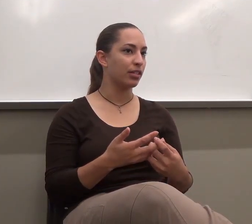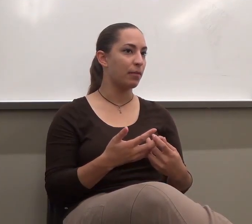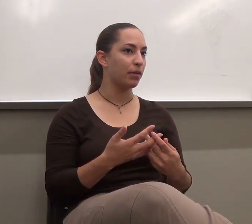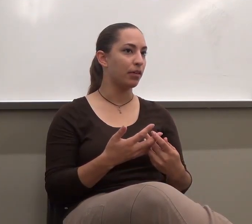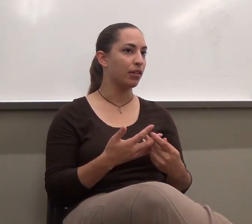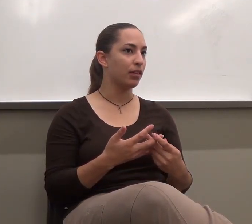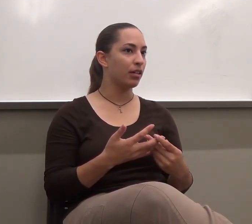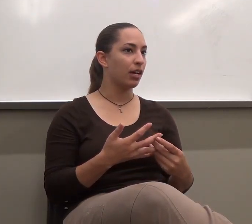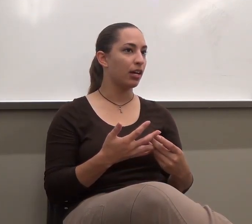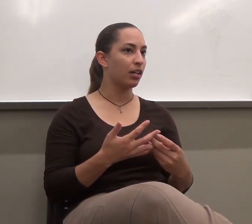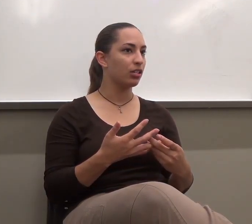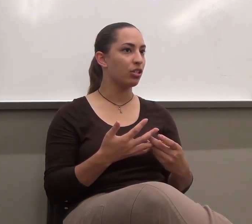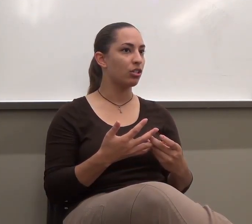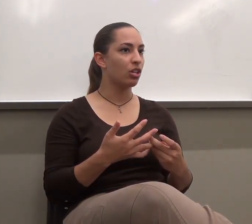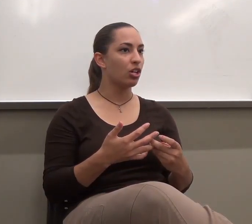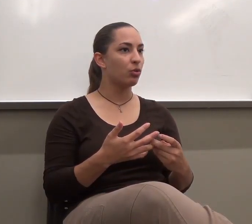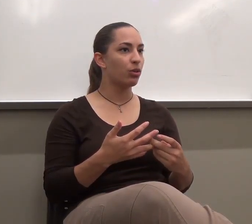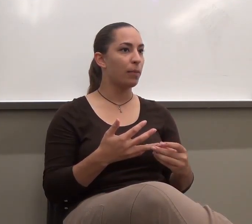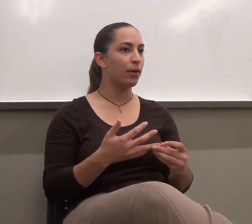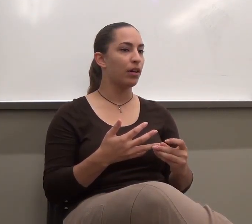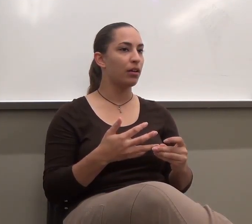example. Mm-hmm. Would I put?